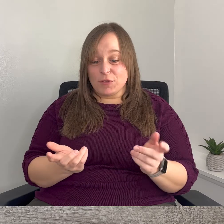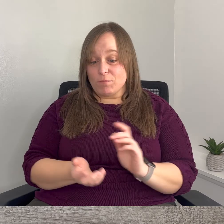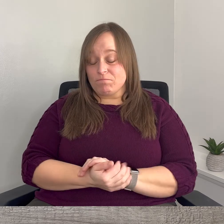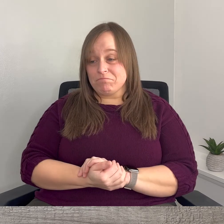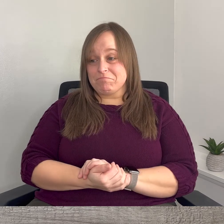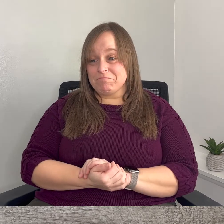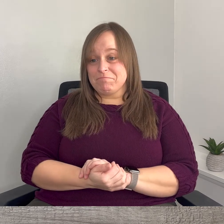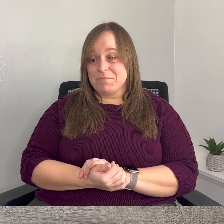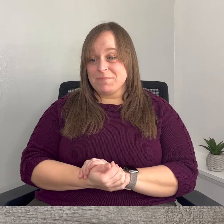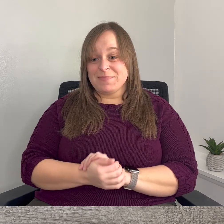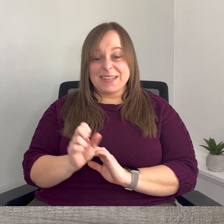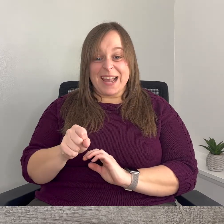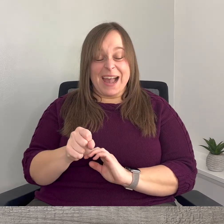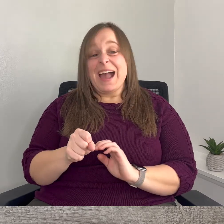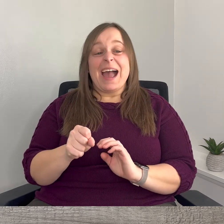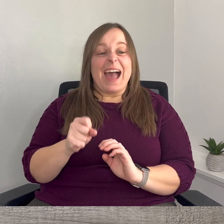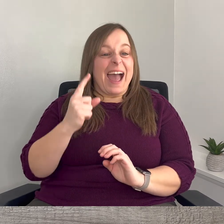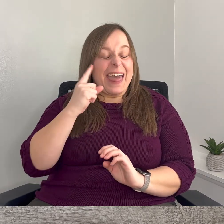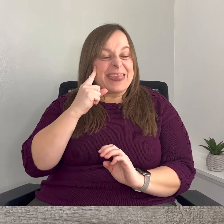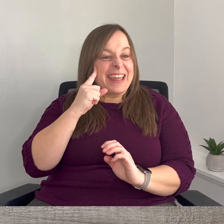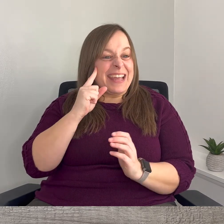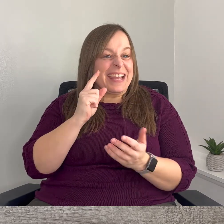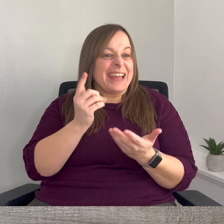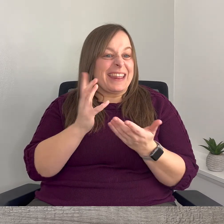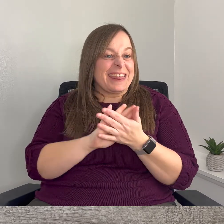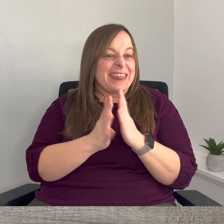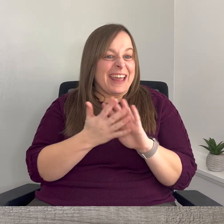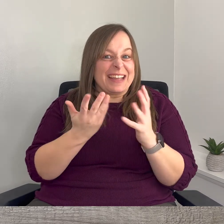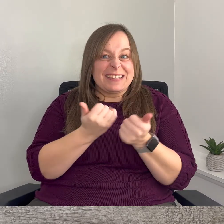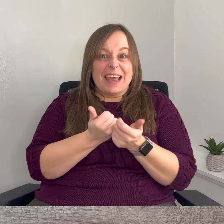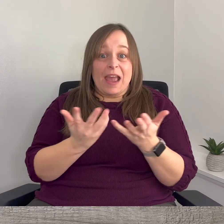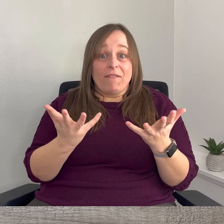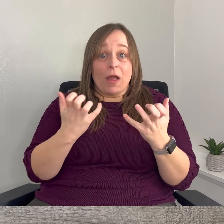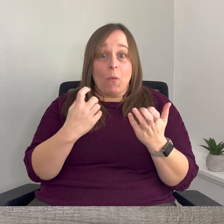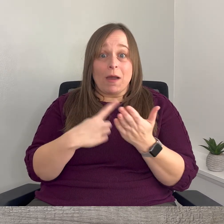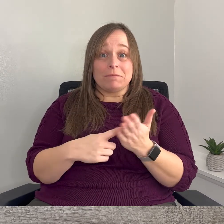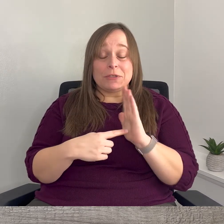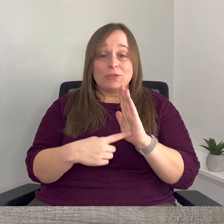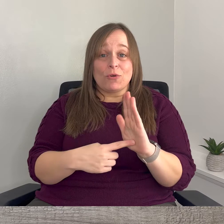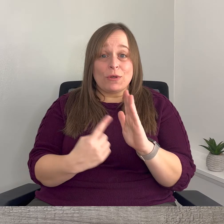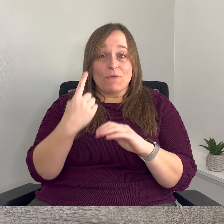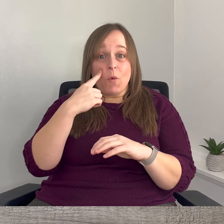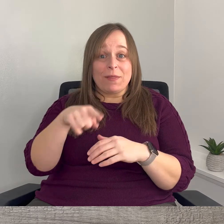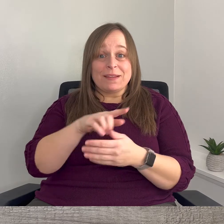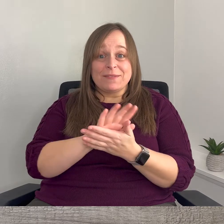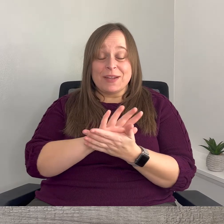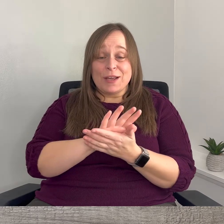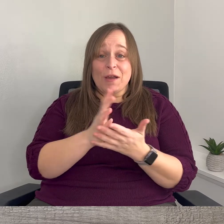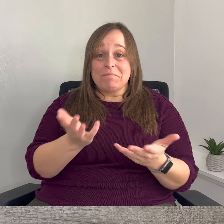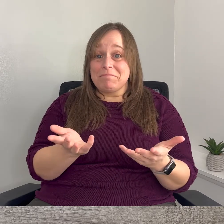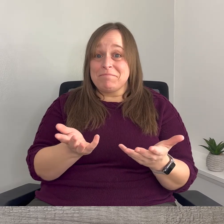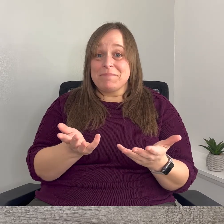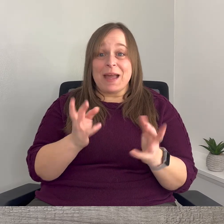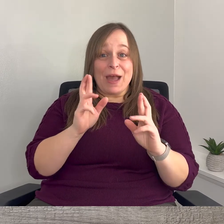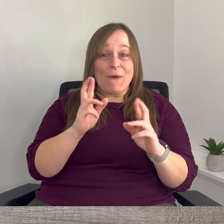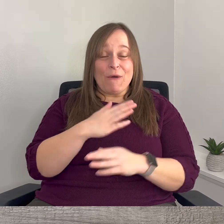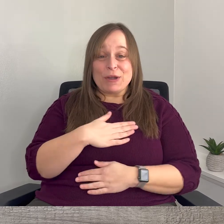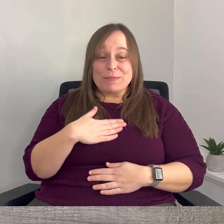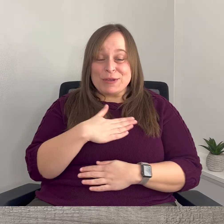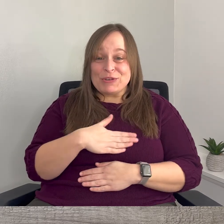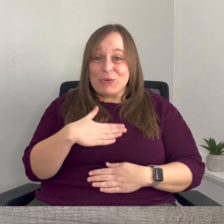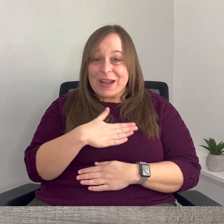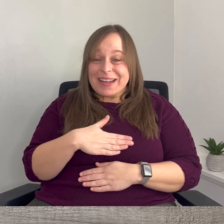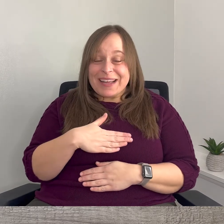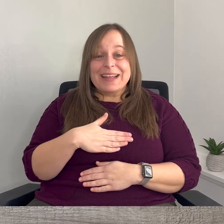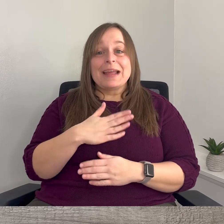right? Yeah. So I think that's everything that I wanted to show you guys for this video. I